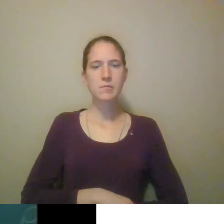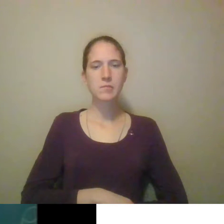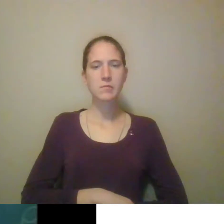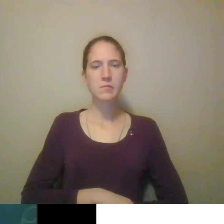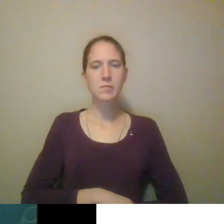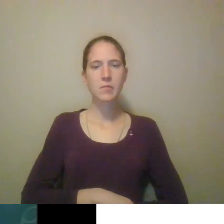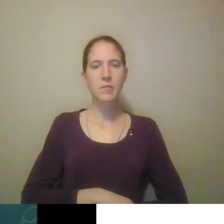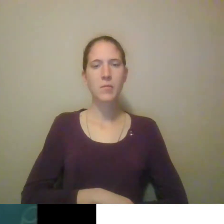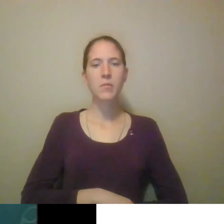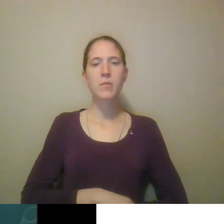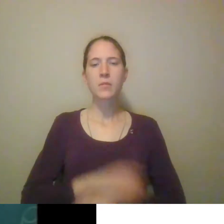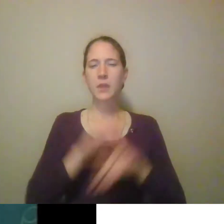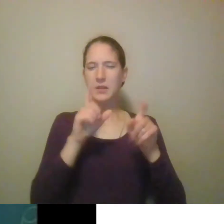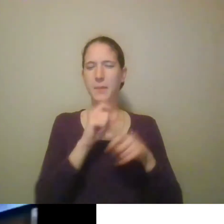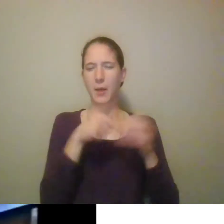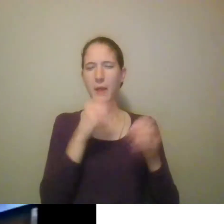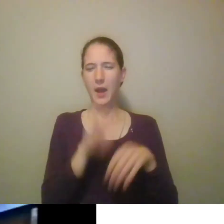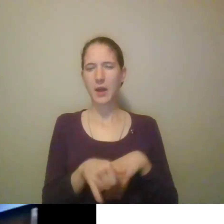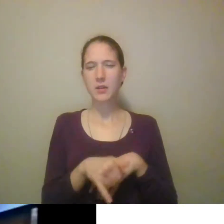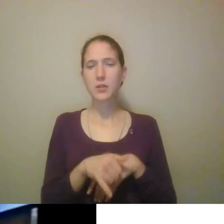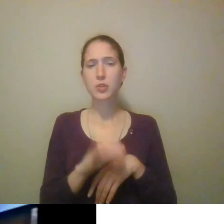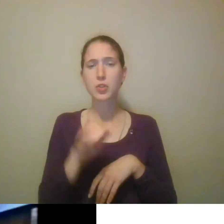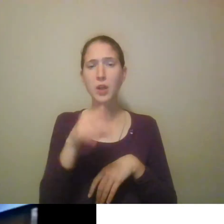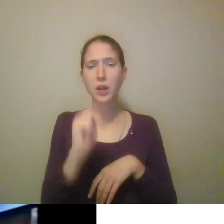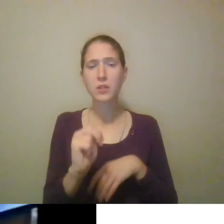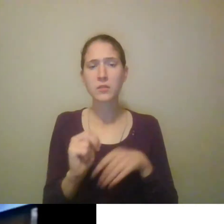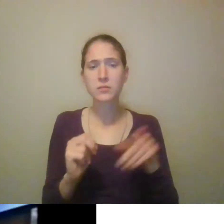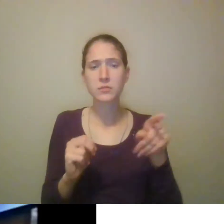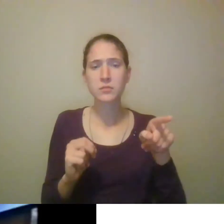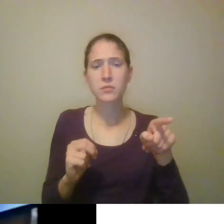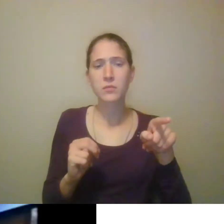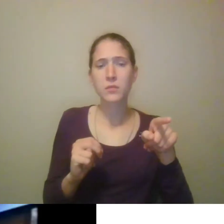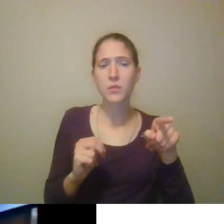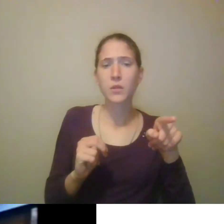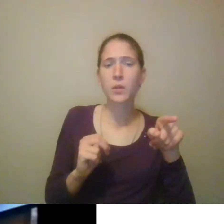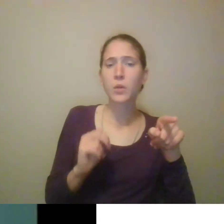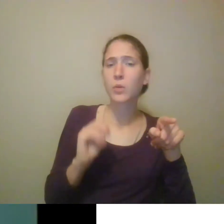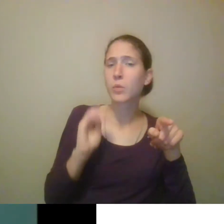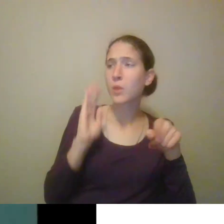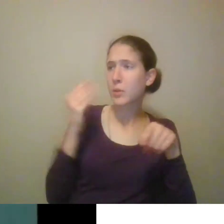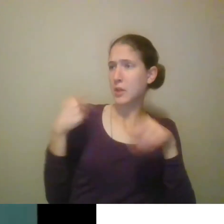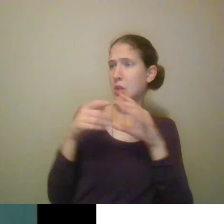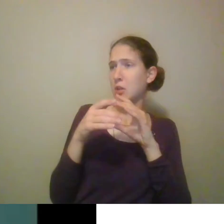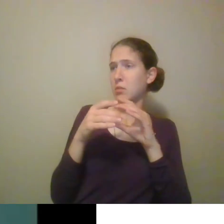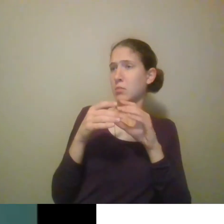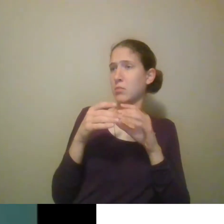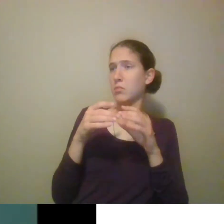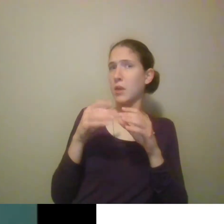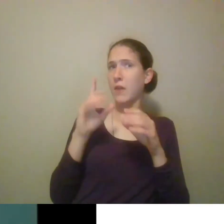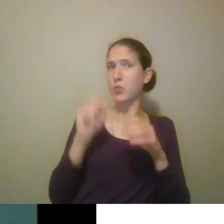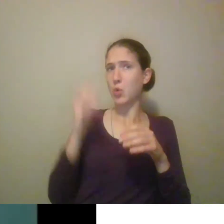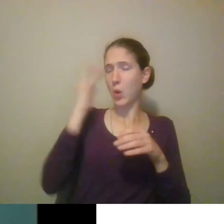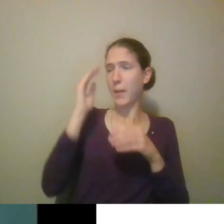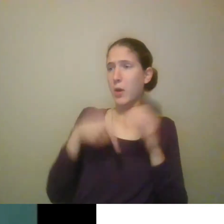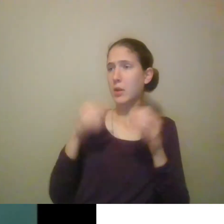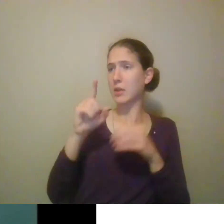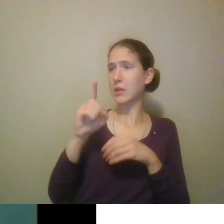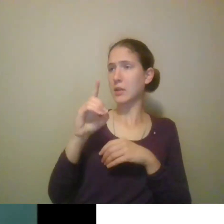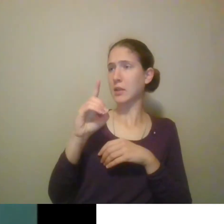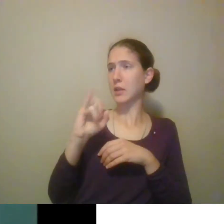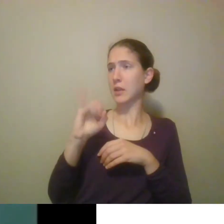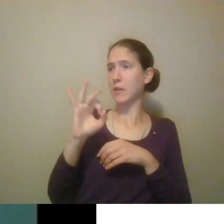That would be on. Jenna? Not going to be on infusion and stuff like that? No, not yet, because we haven't talked about it enough.